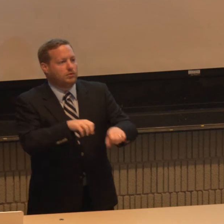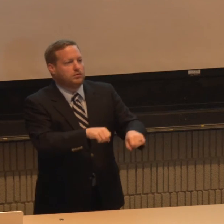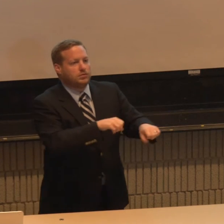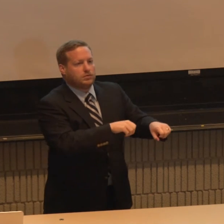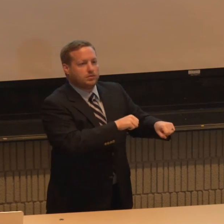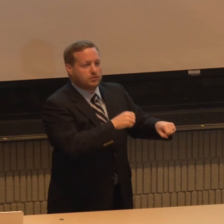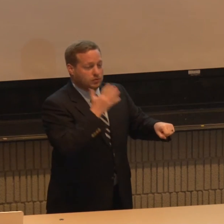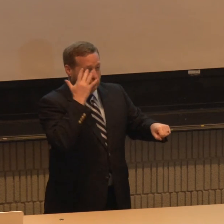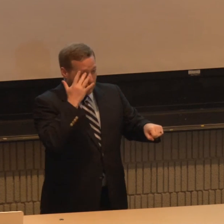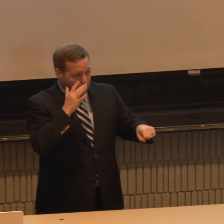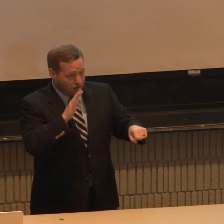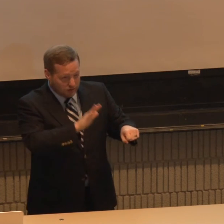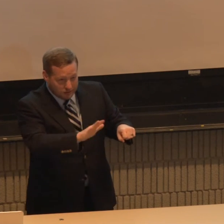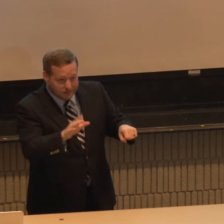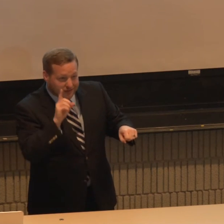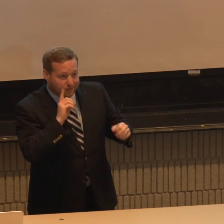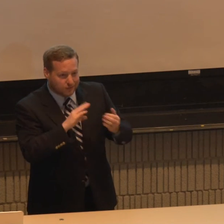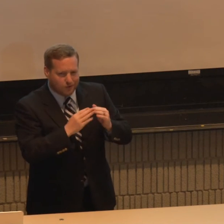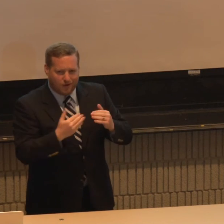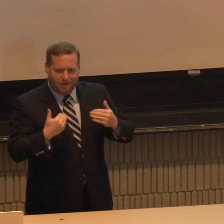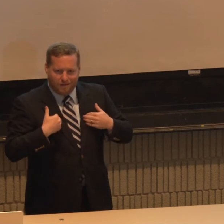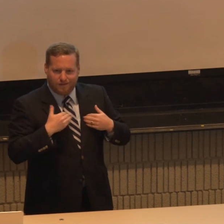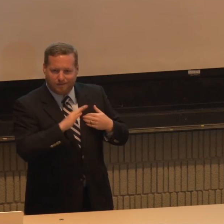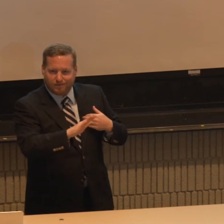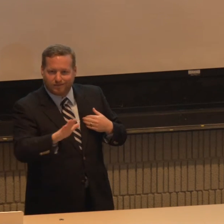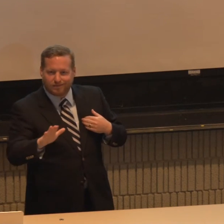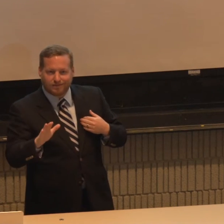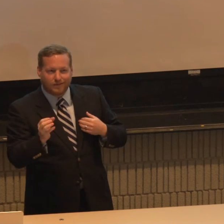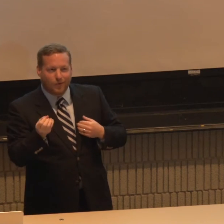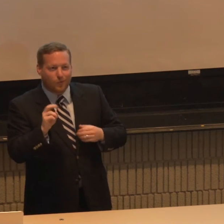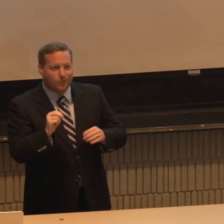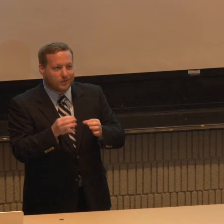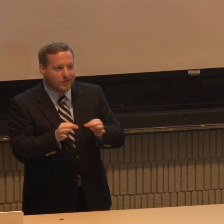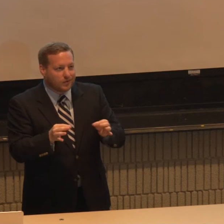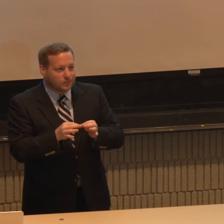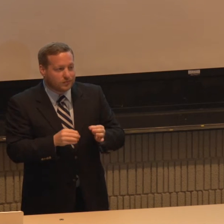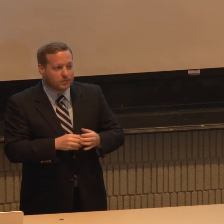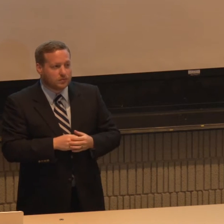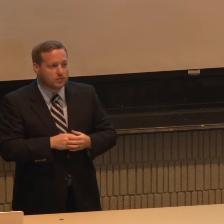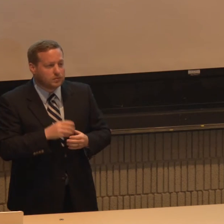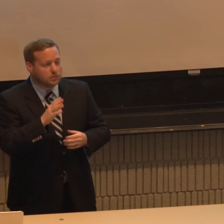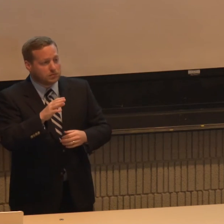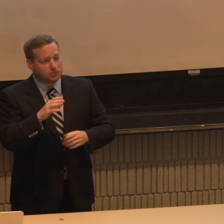So ASL essentially became the language of the colonizer.